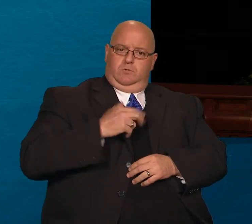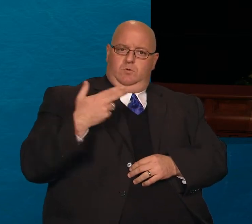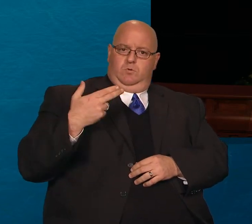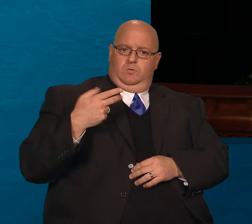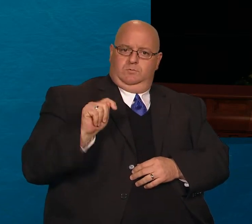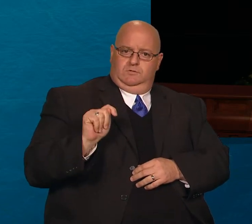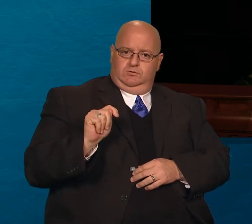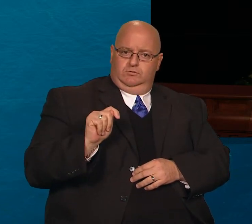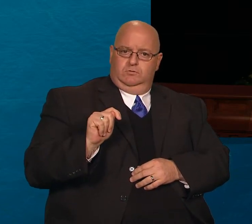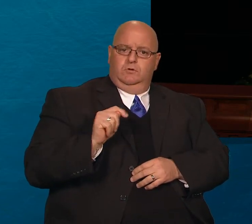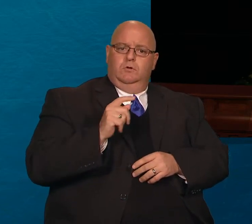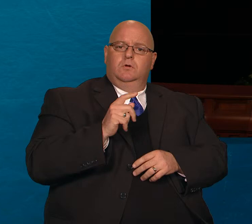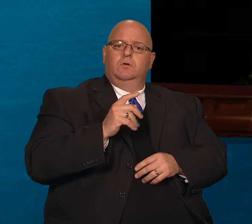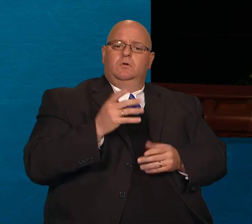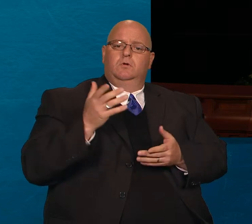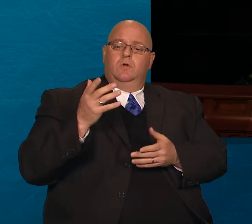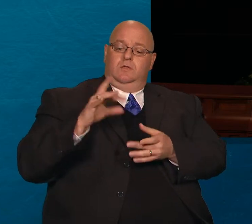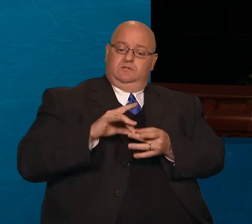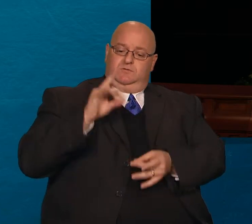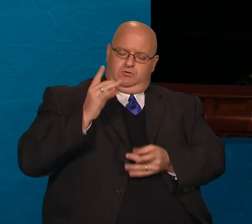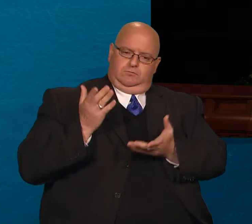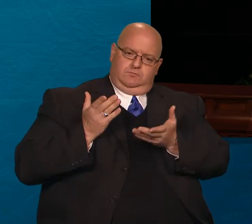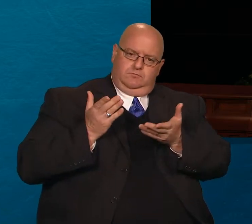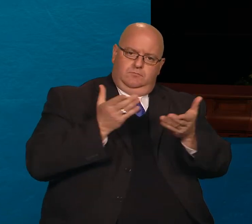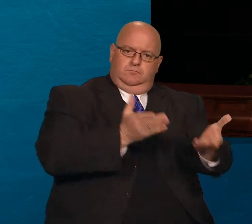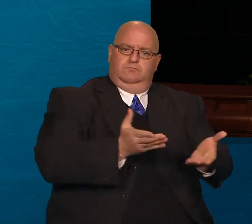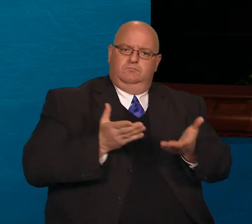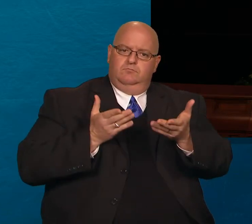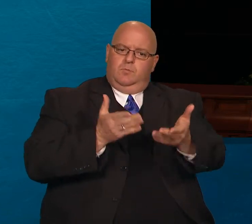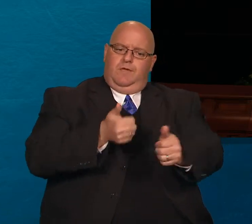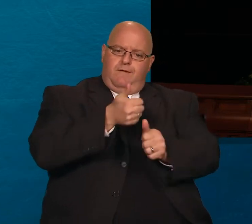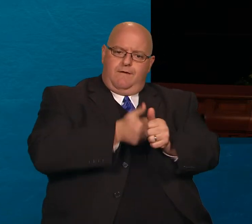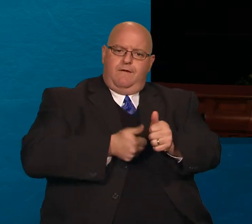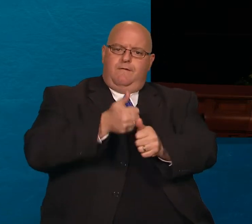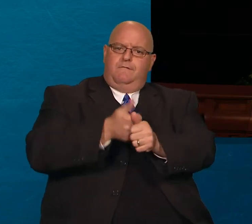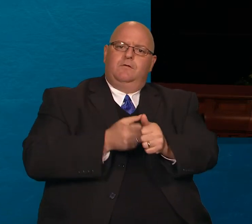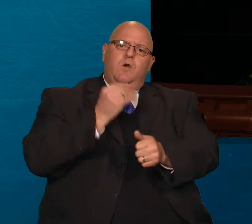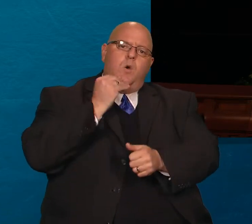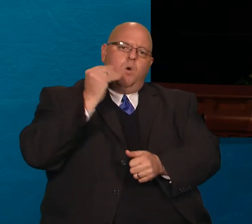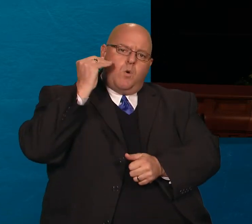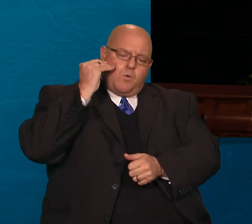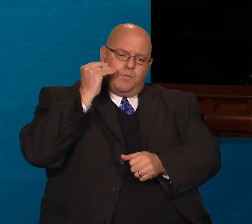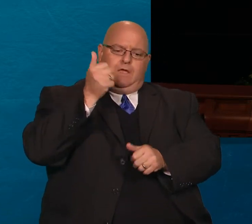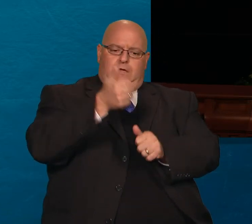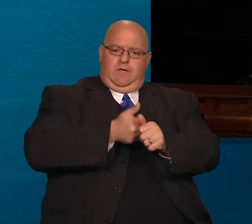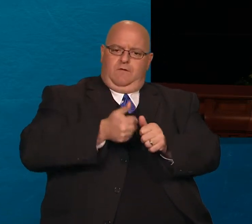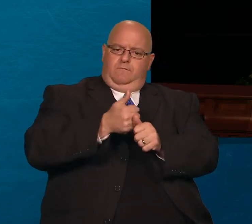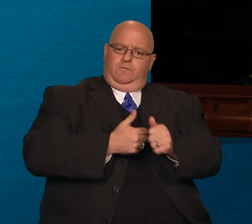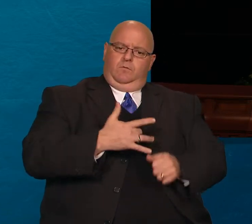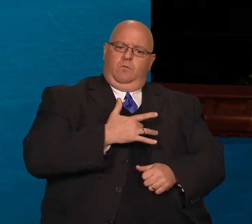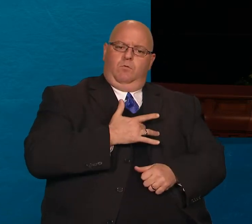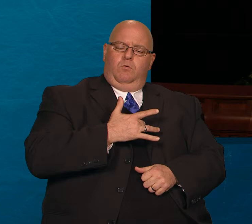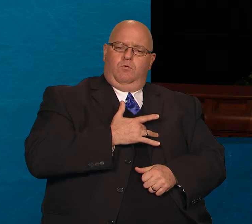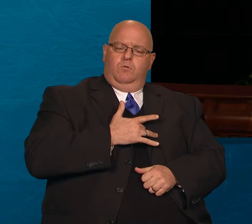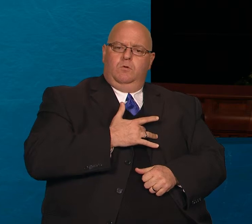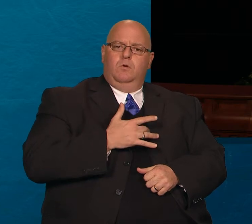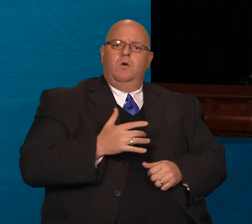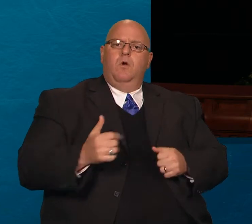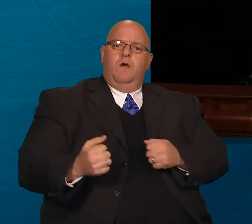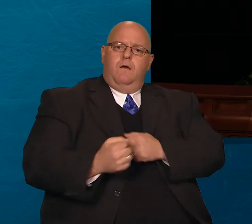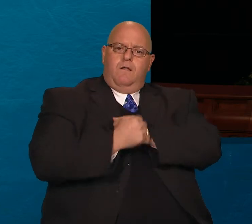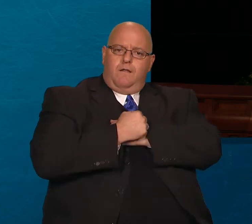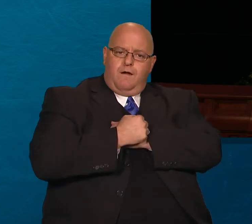teachers to carry the Spirit into every home and every heart, to love the